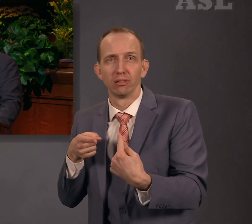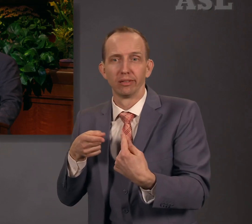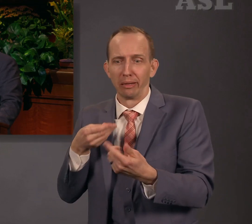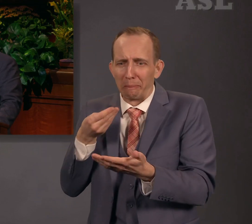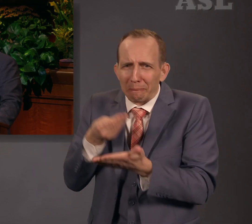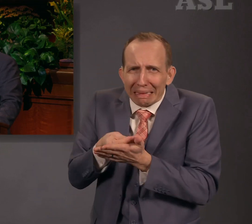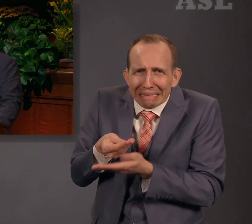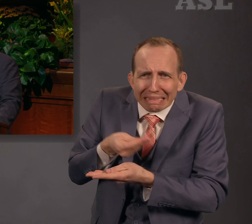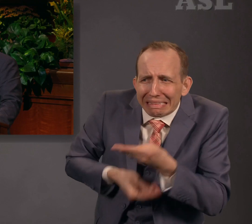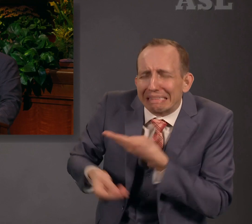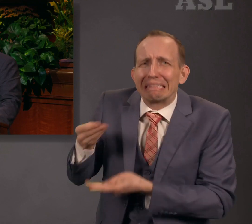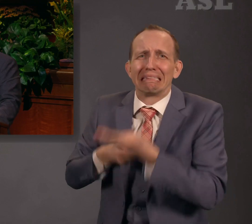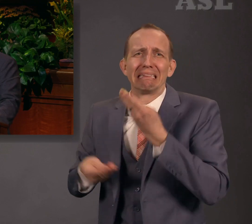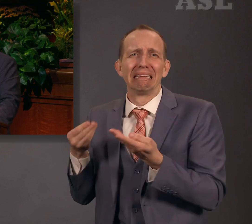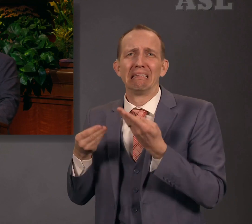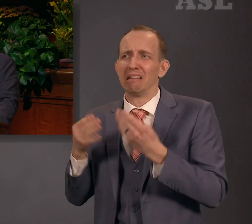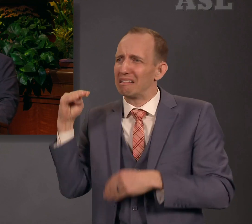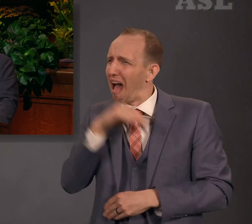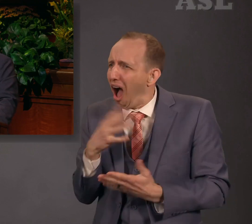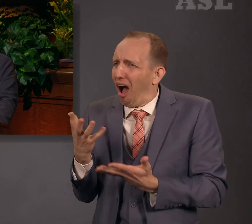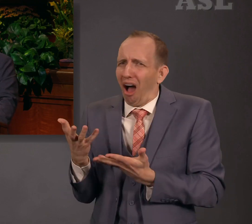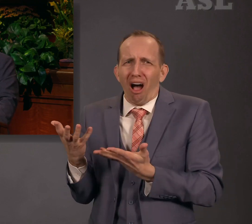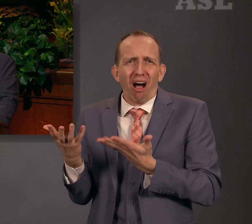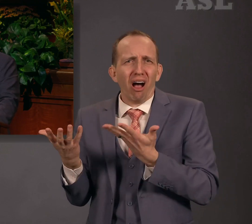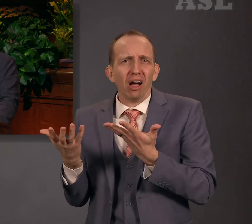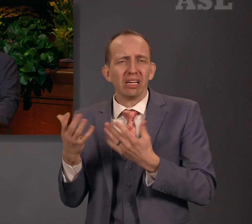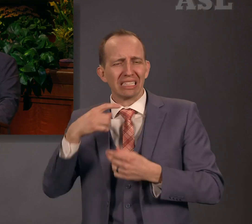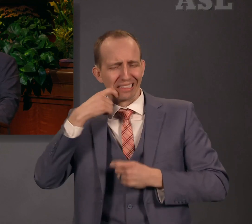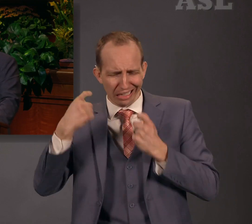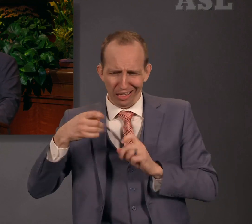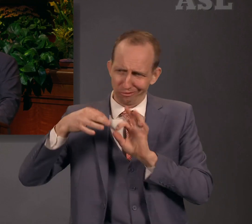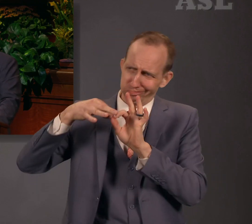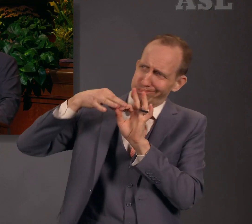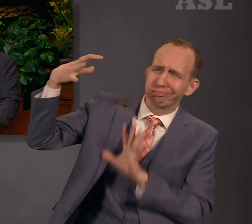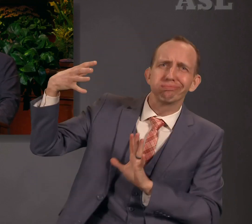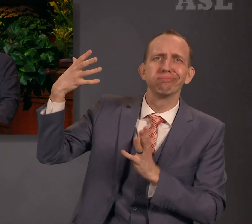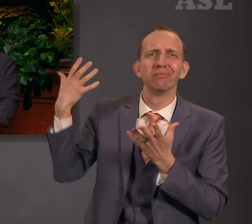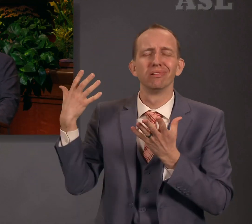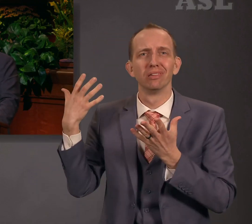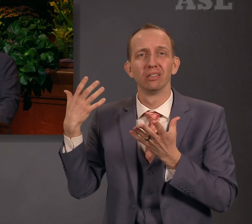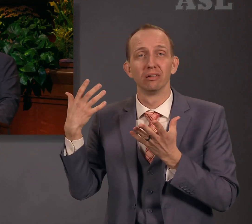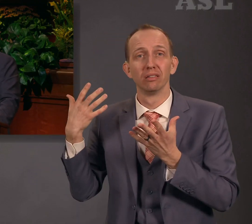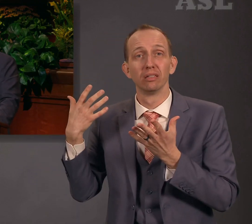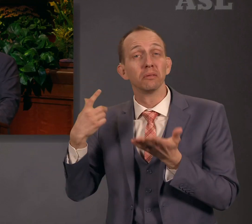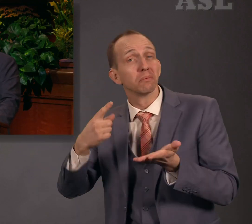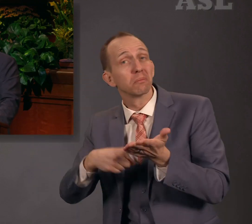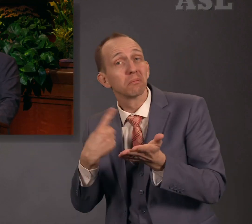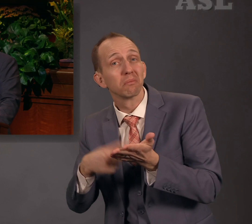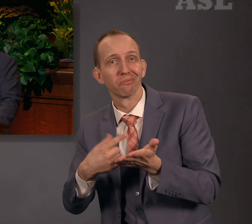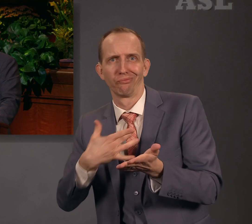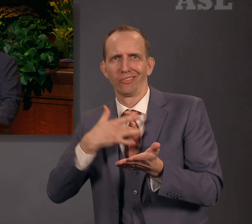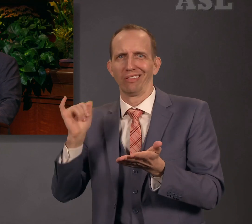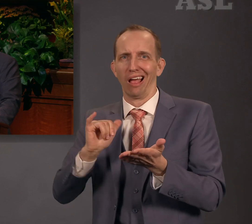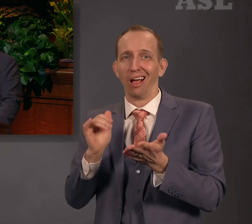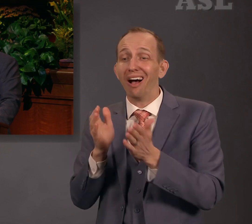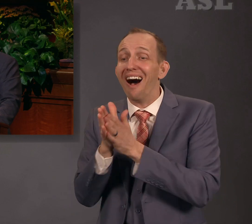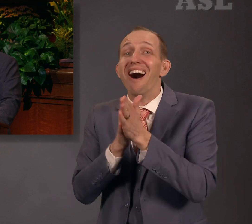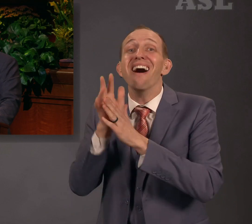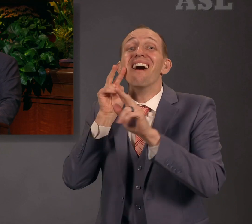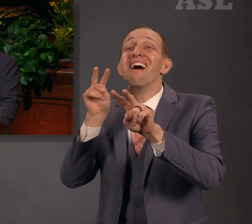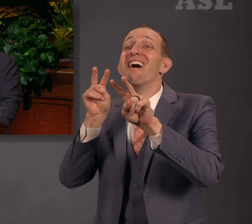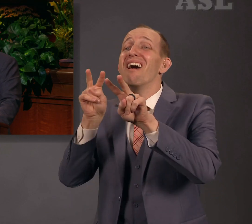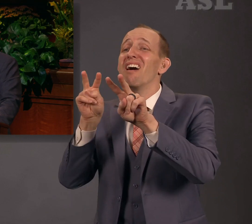financial hardship, betrayal, sin. And sometimes these are accompanied by feelings